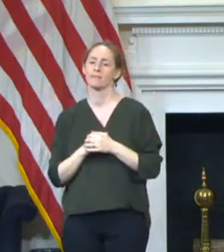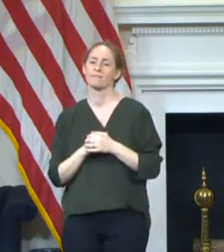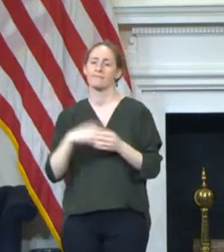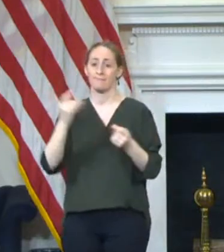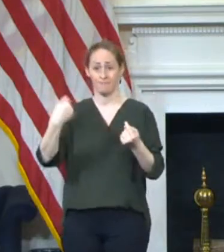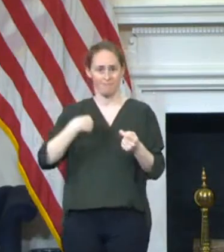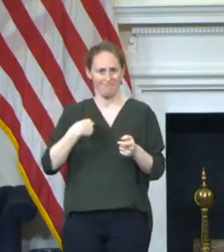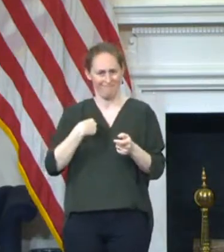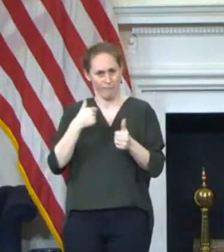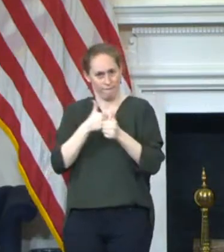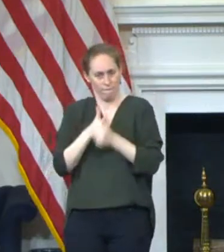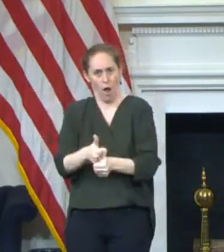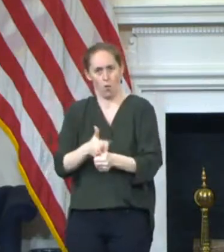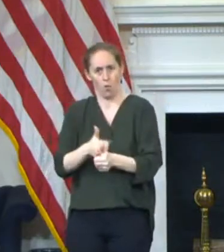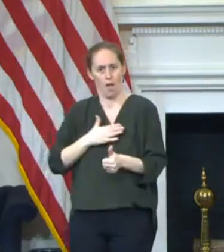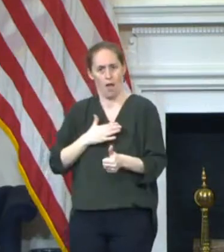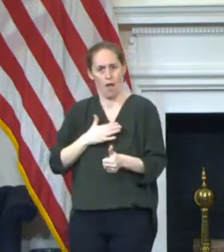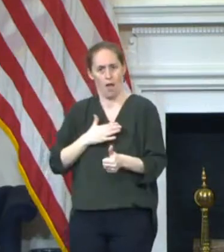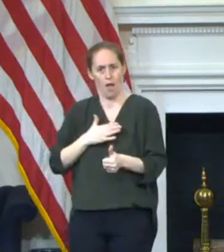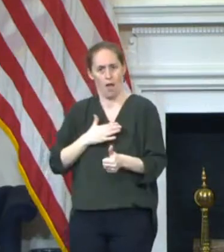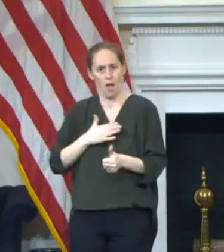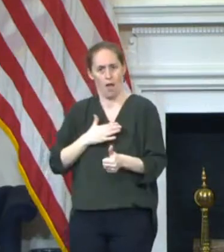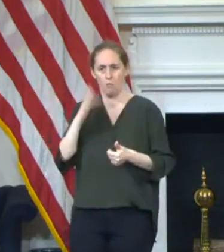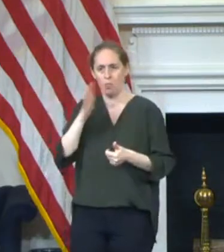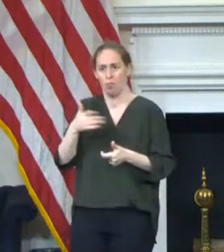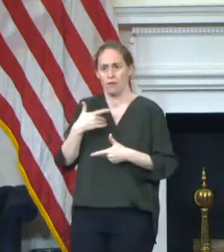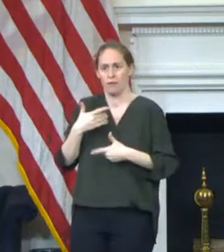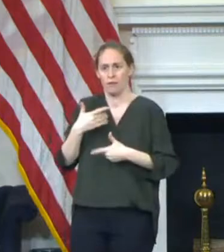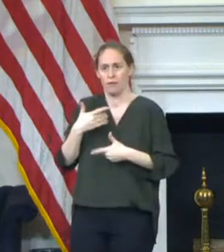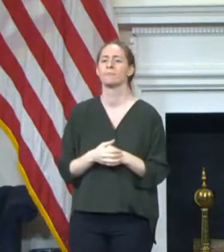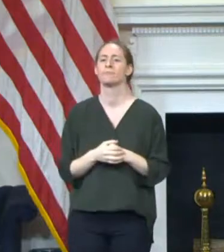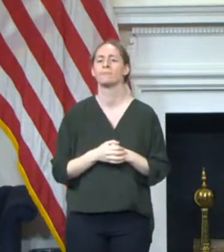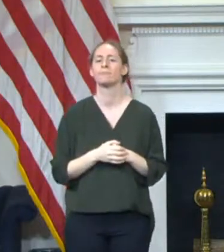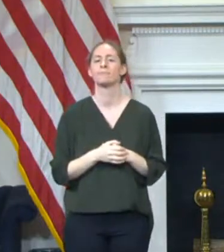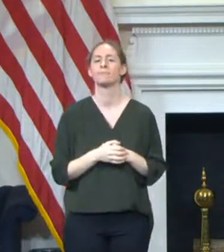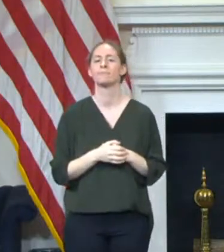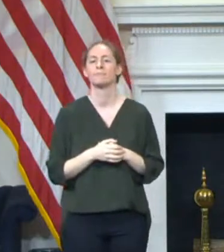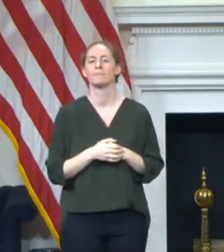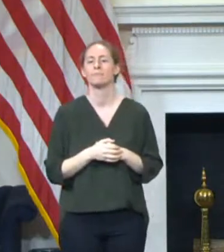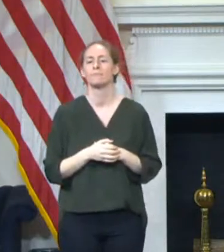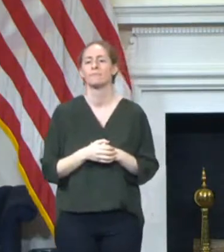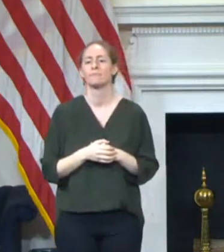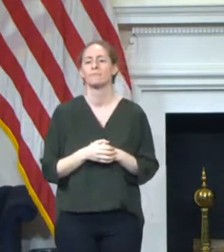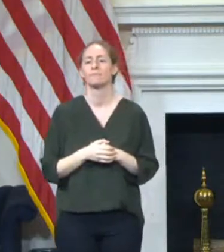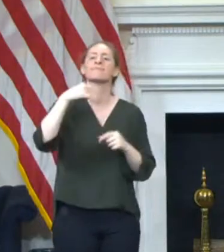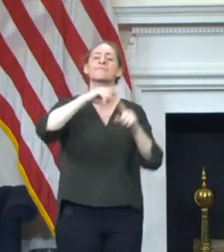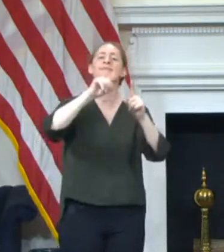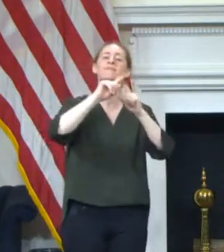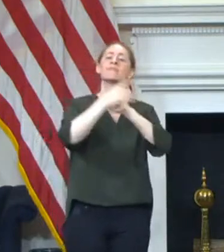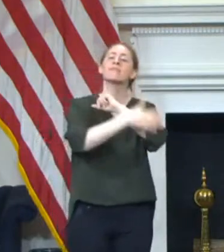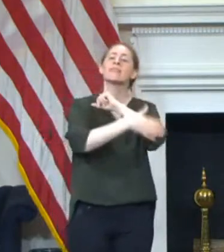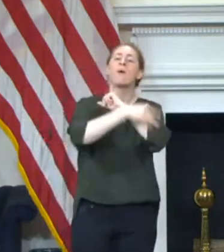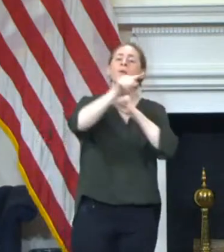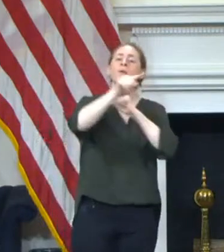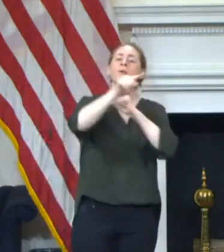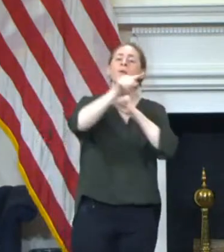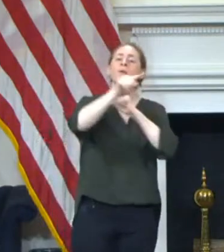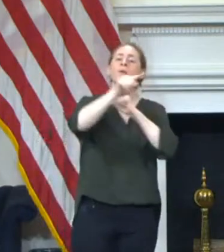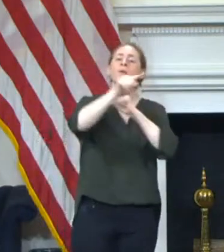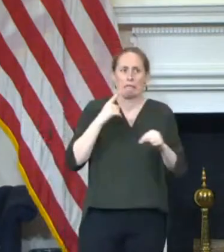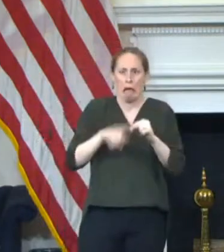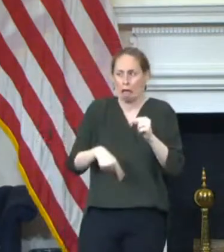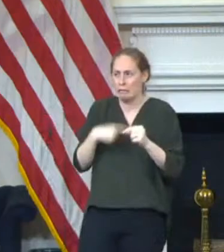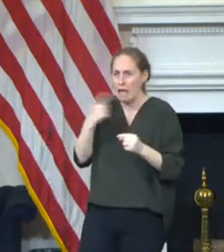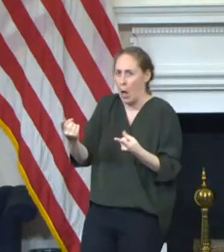people do in their own house, but I have been strongly advising people that it's much safer, that family gatherings are the most dangerous thing that we have, according to